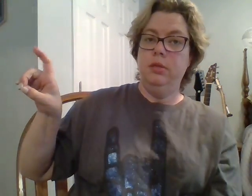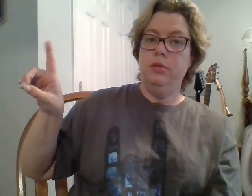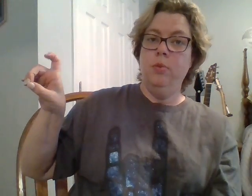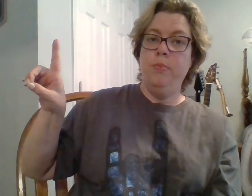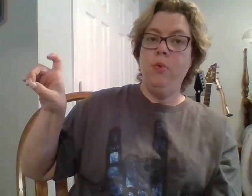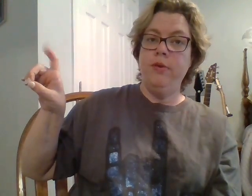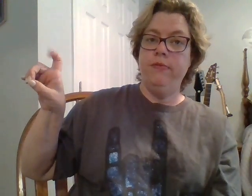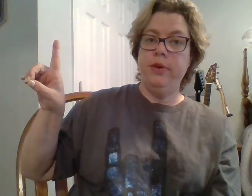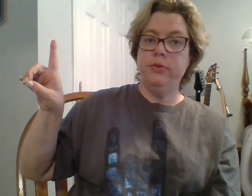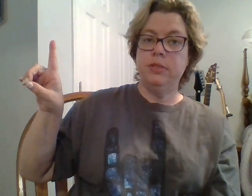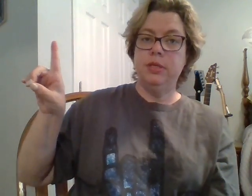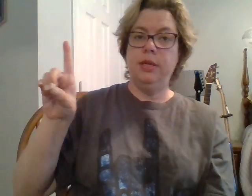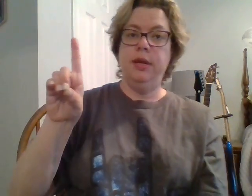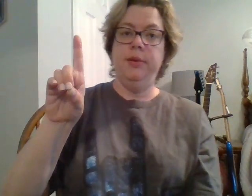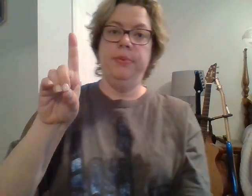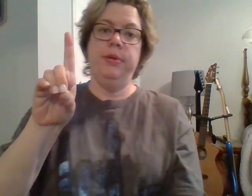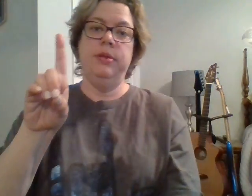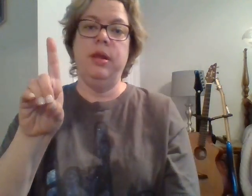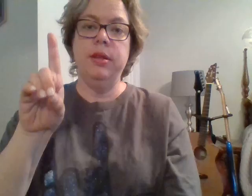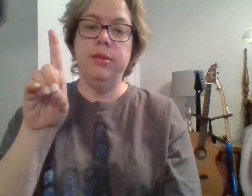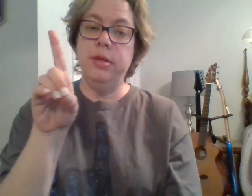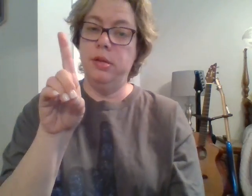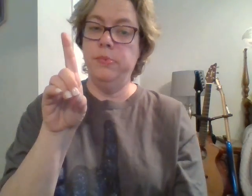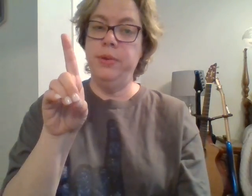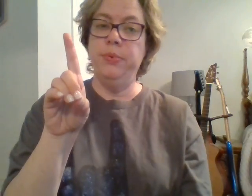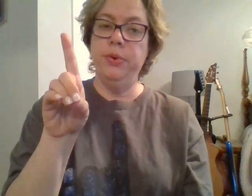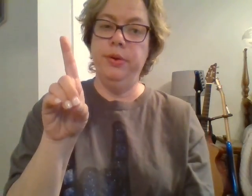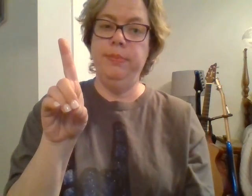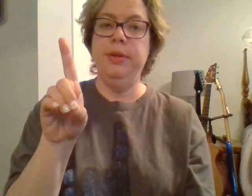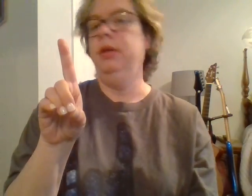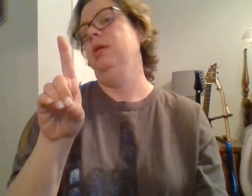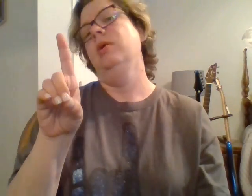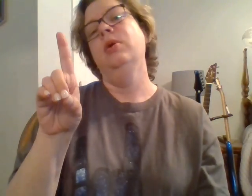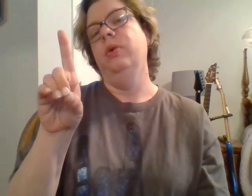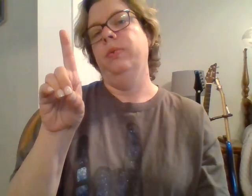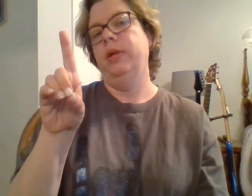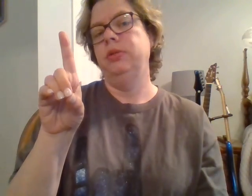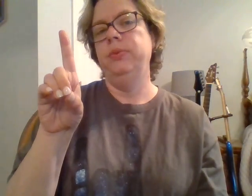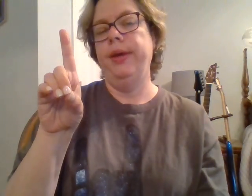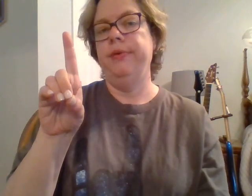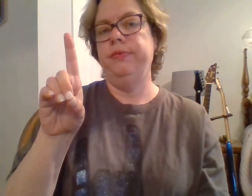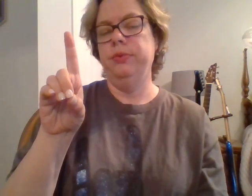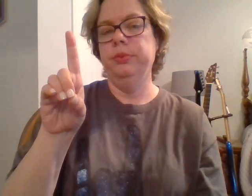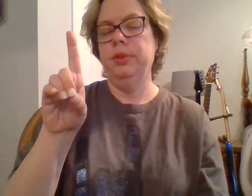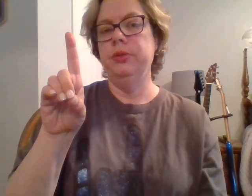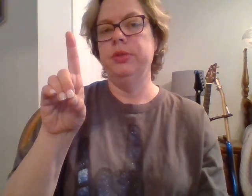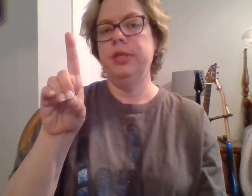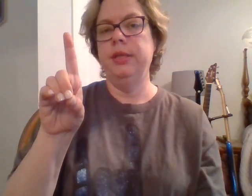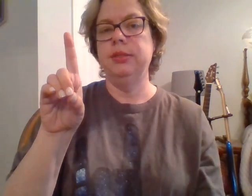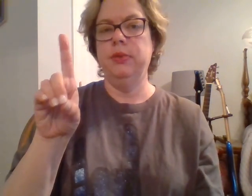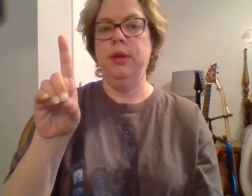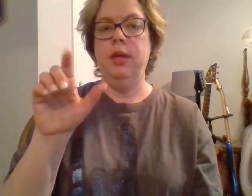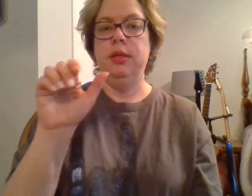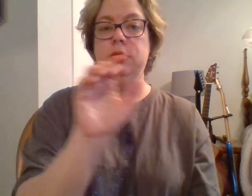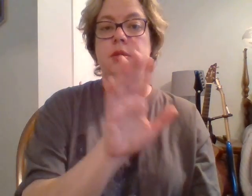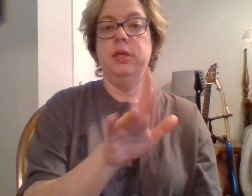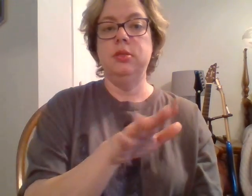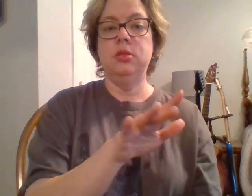your pointer finger is sticking up, and it'll be important in a minute. When I do F, you'll understand. So let's just do